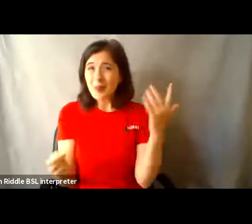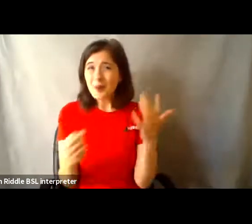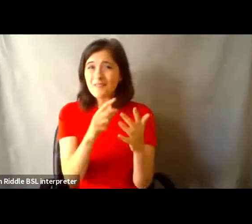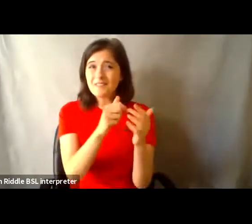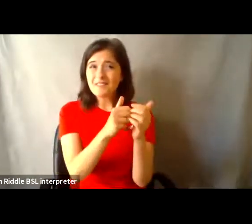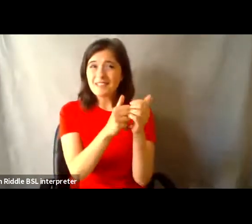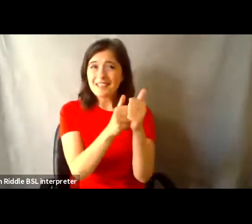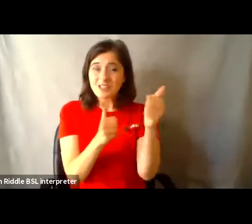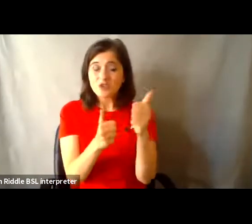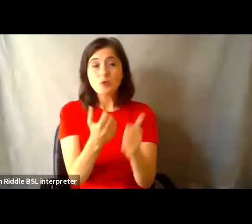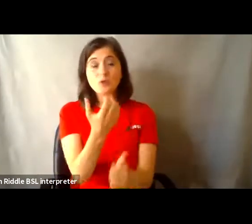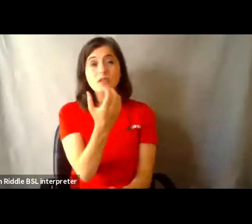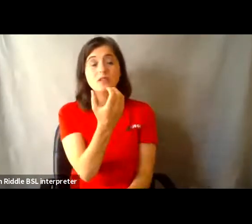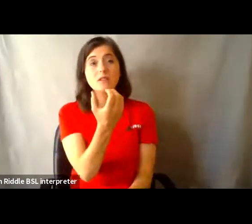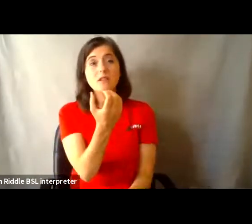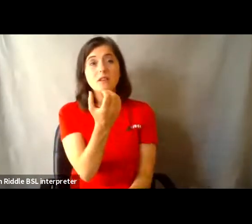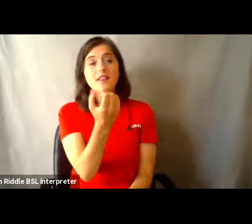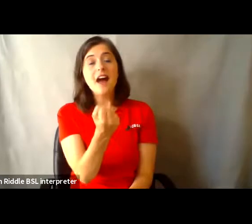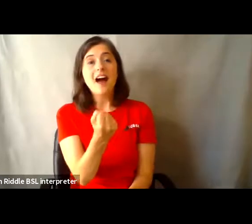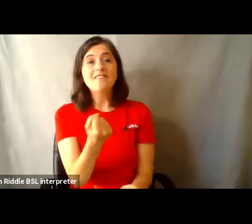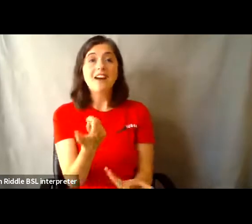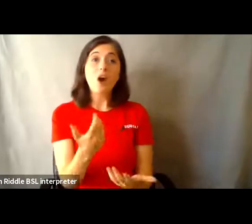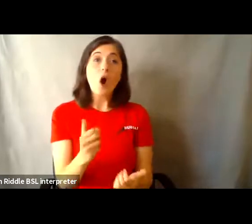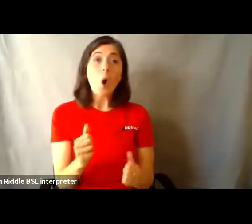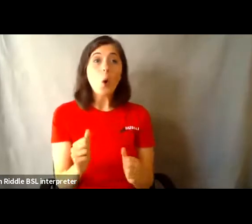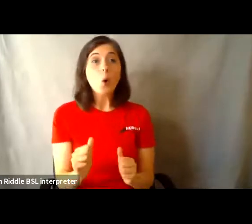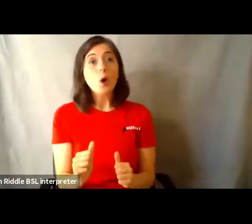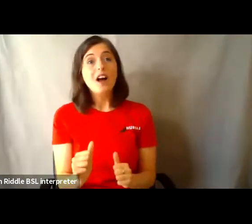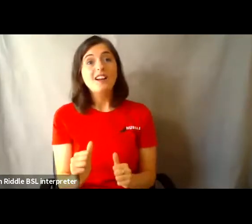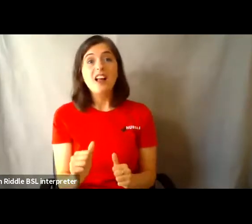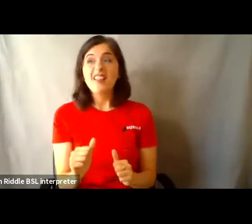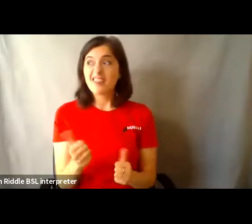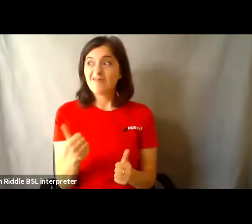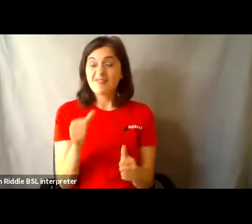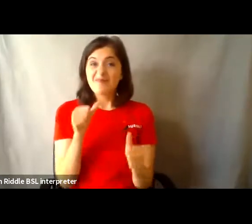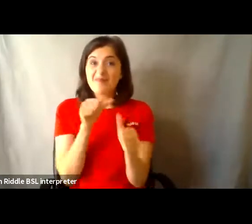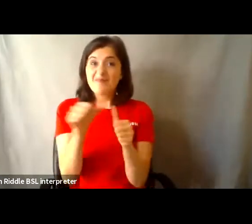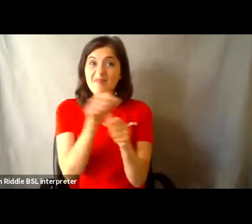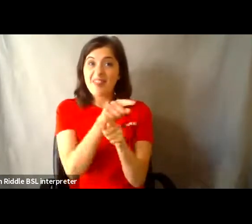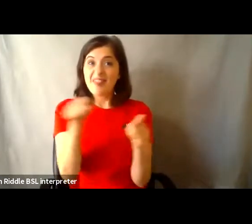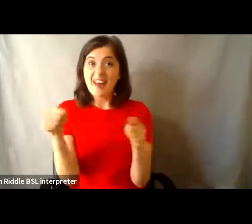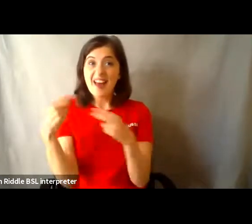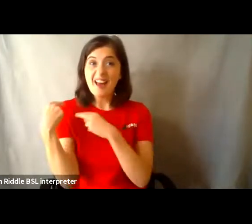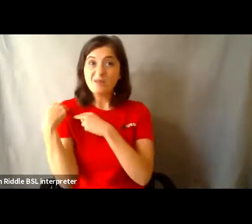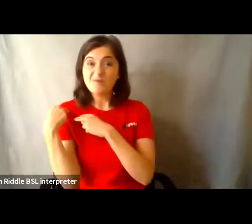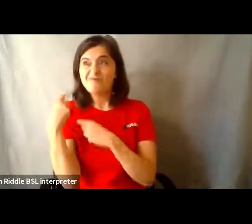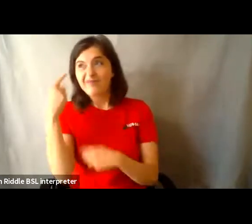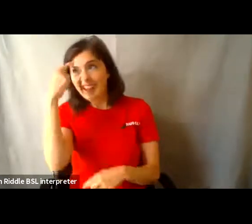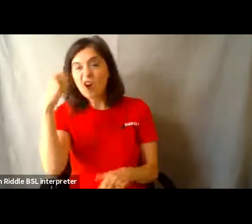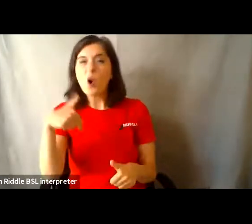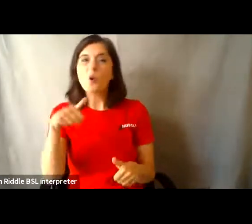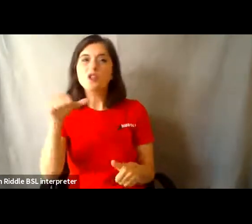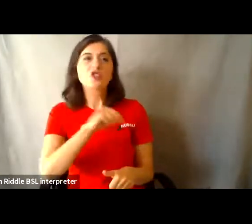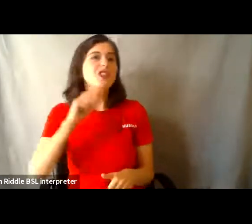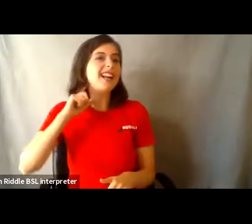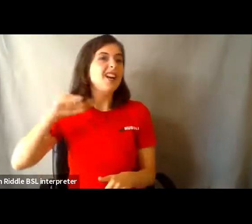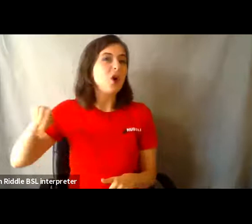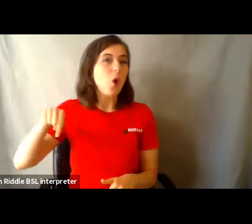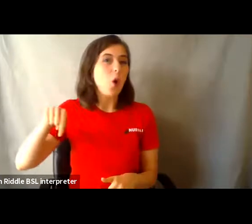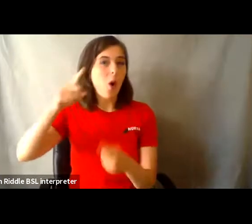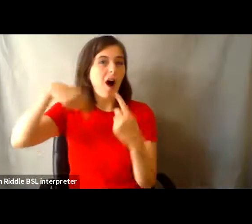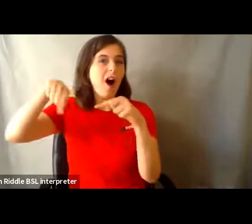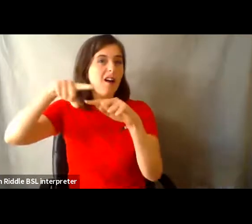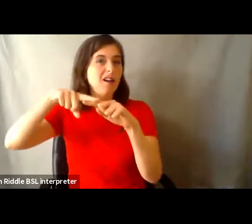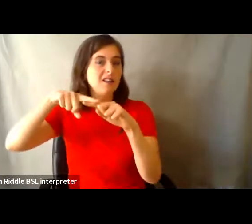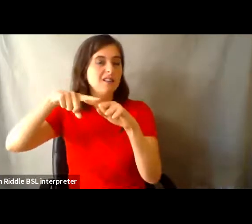good incentive to ignore us and to put their model in our place. Our model is the one that we thought